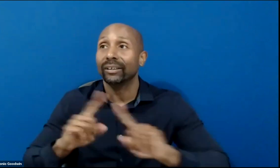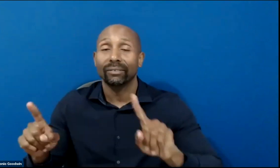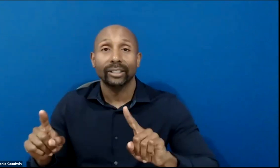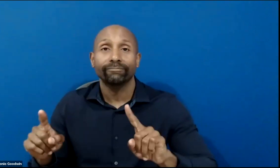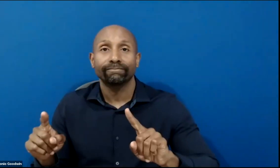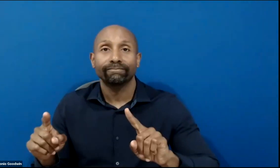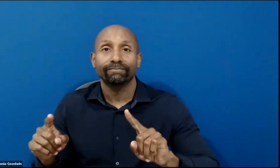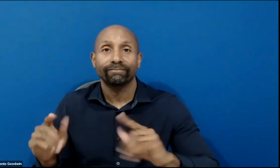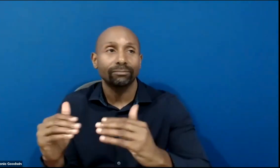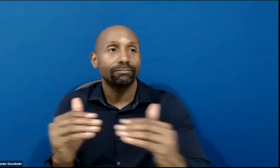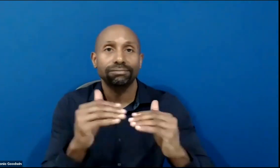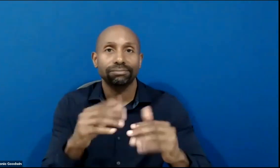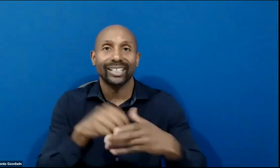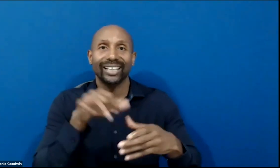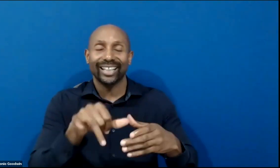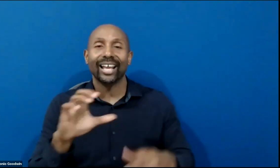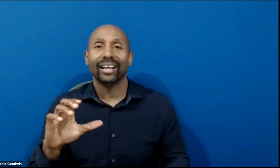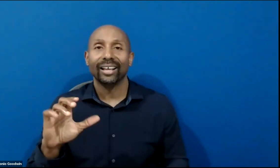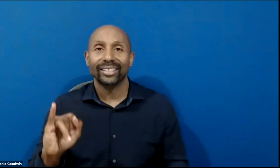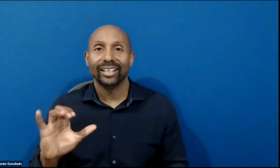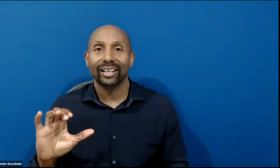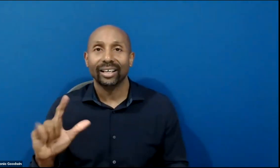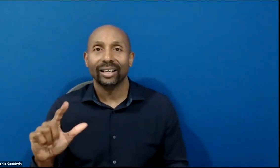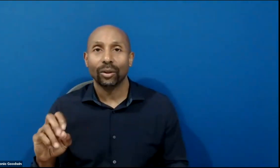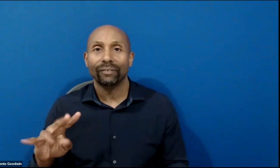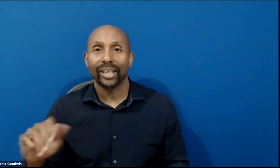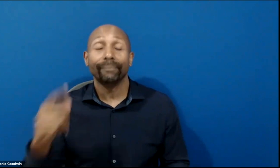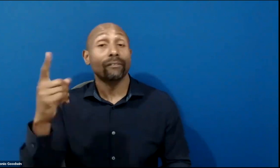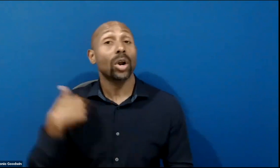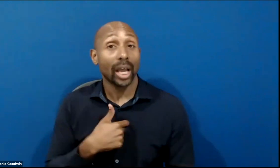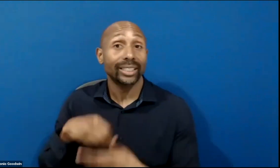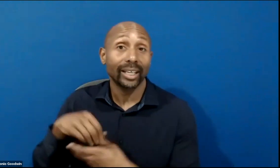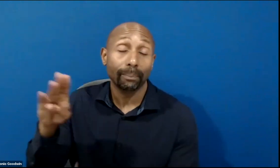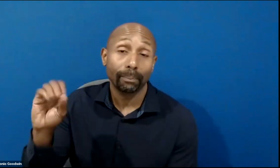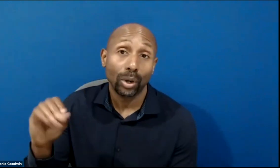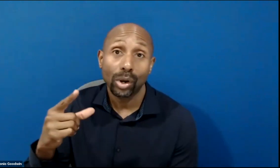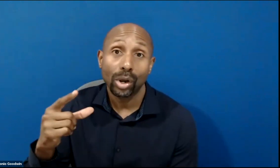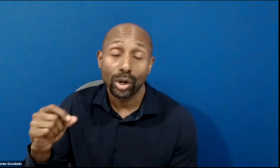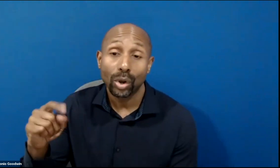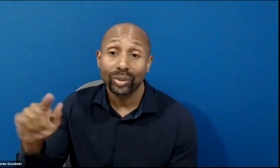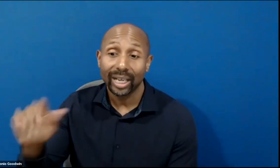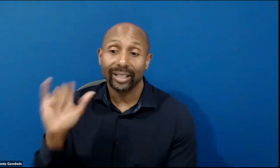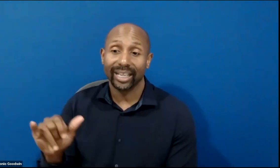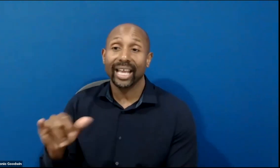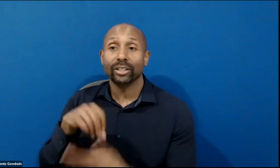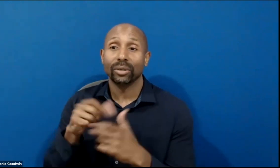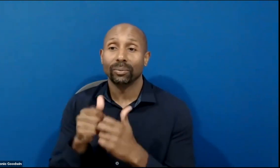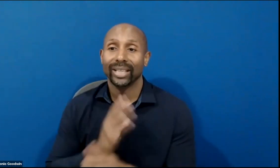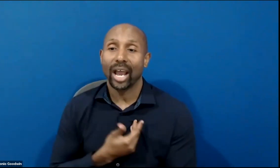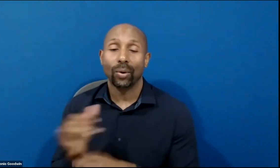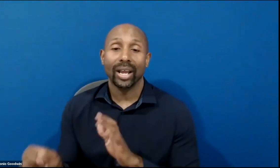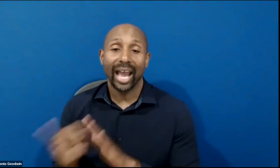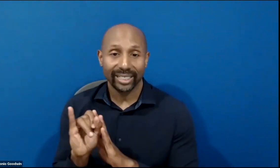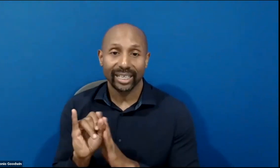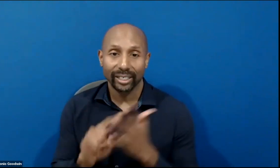So for us, it's part of our identity, is part of our, once a